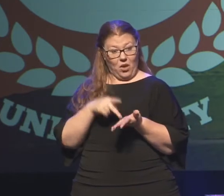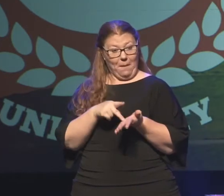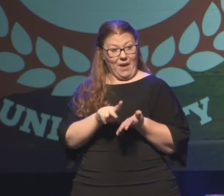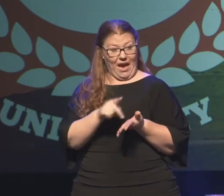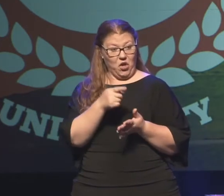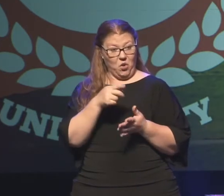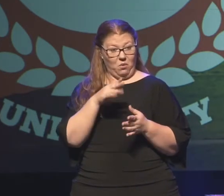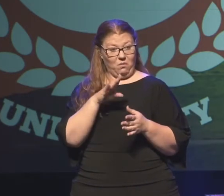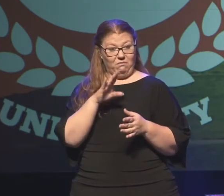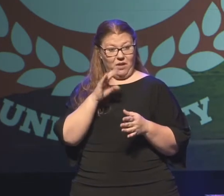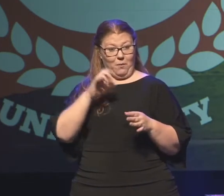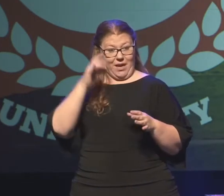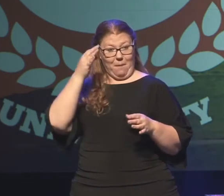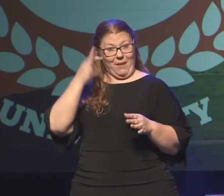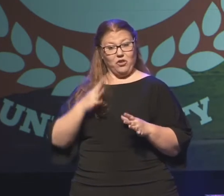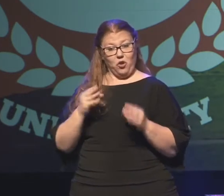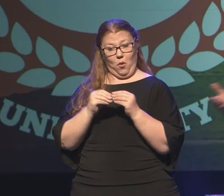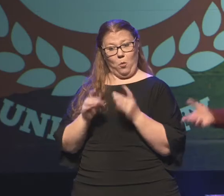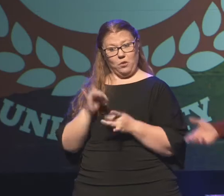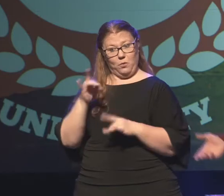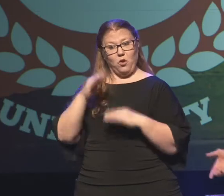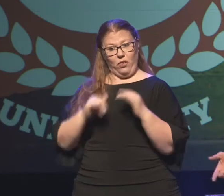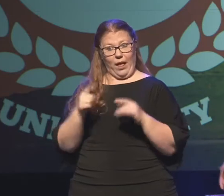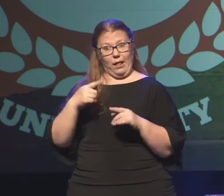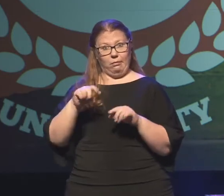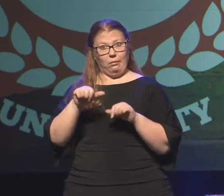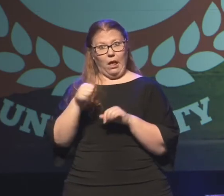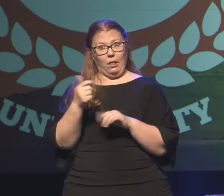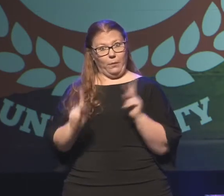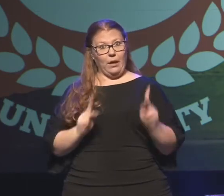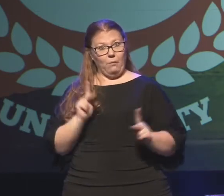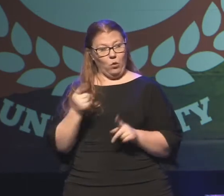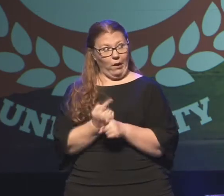pastor, you're obviously more spiritual than the rest of you.